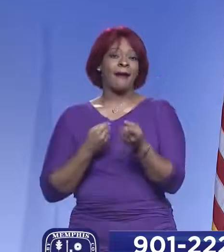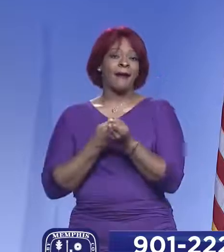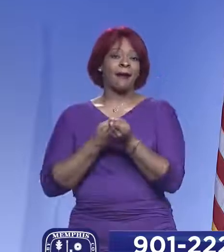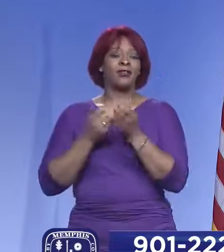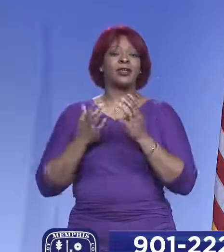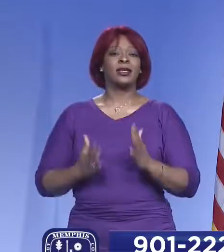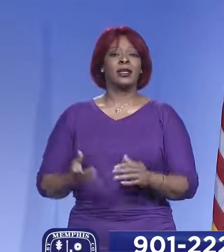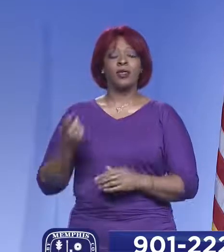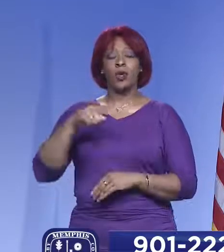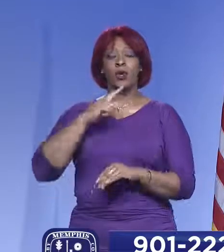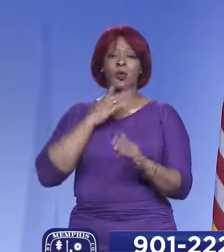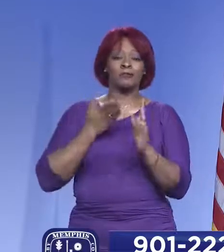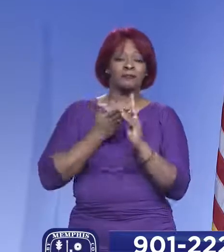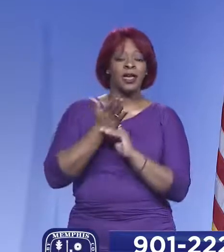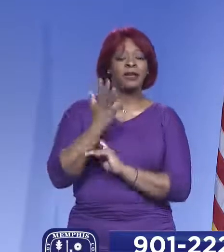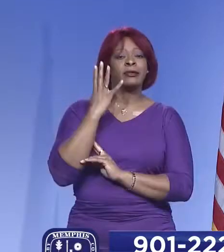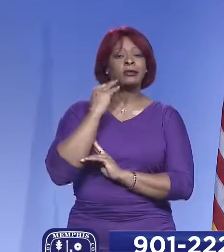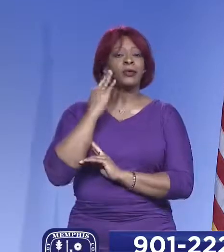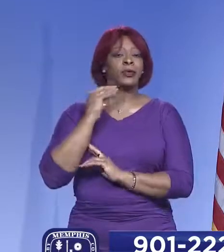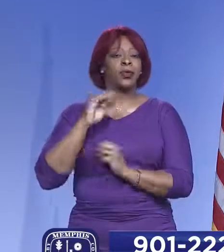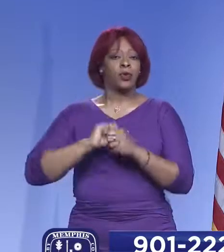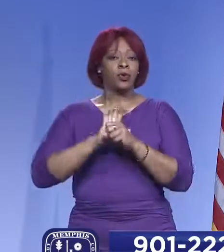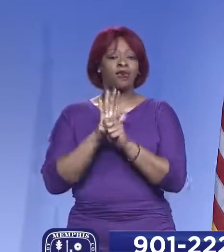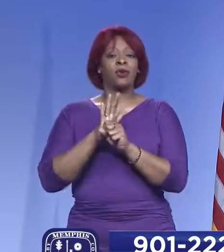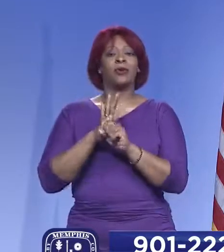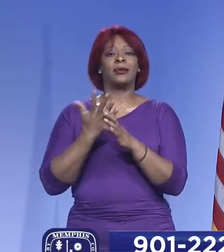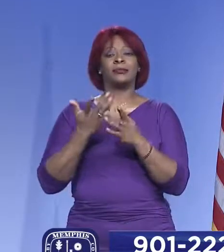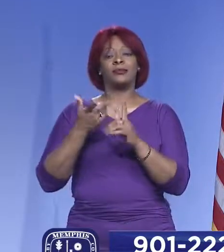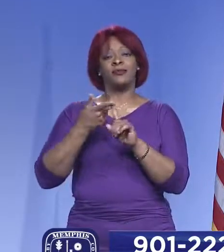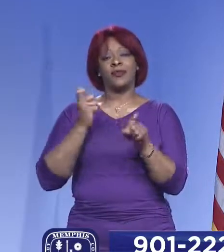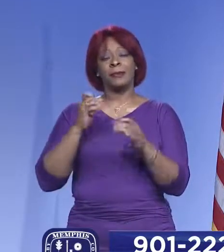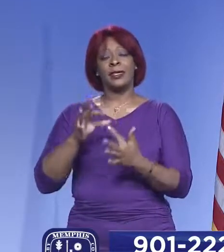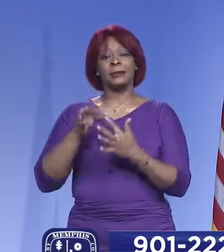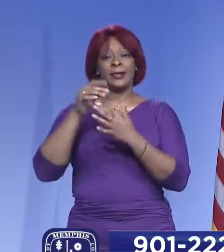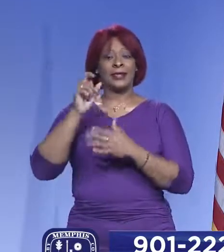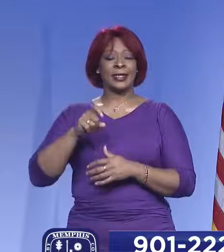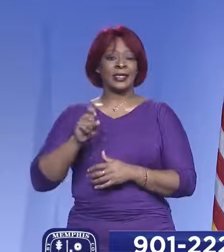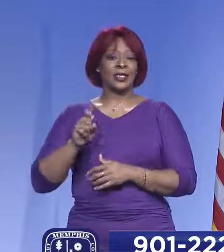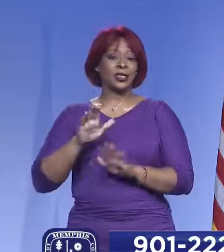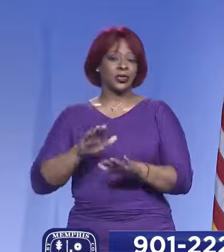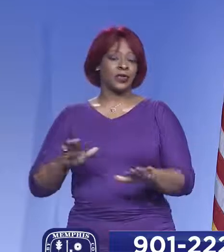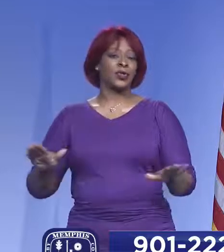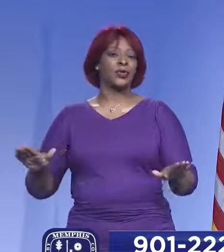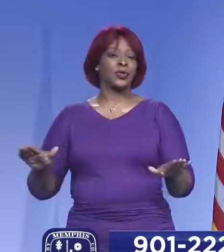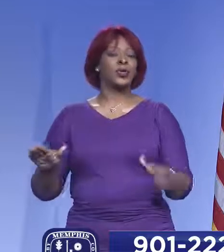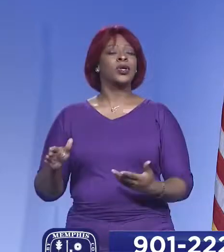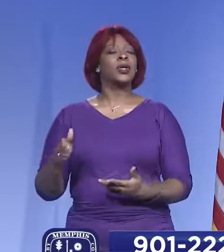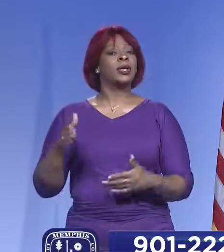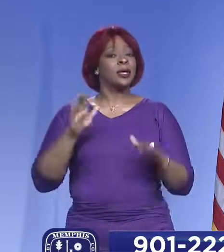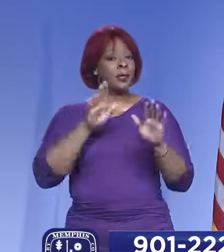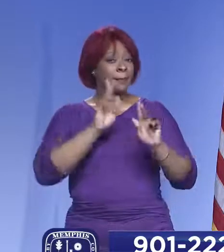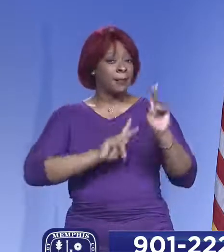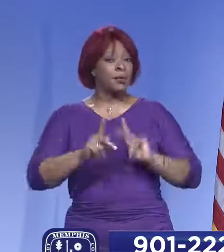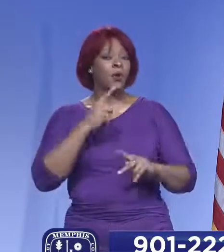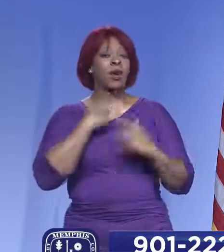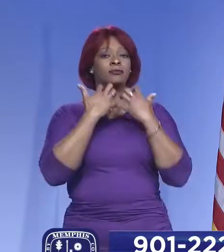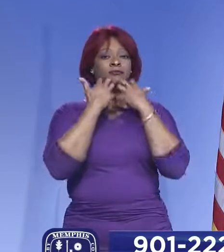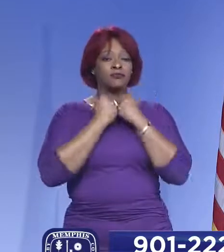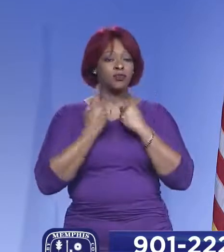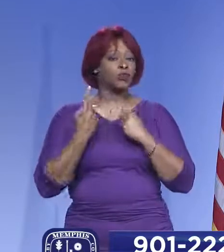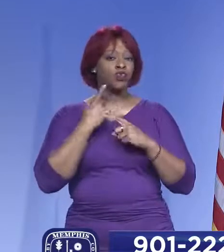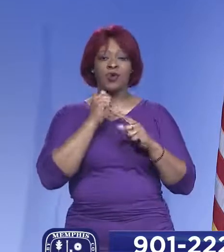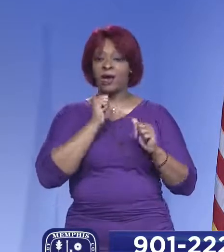who've had to navigate COVID this year on behalf of special needs children. We also have folks that have loved ones who did